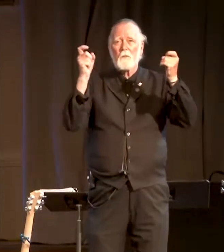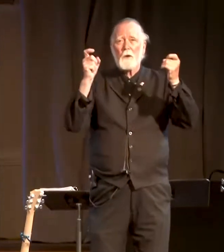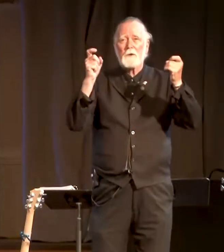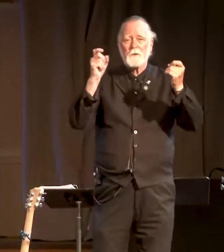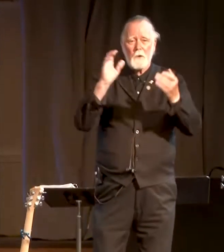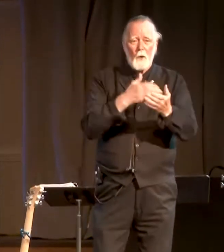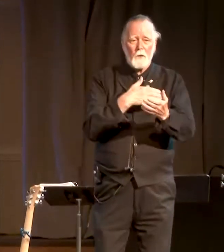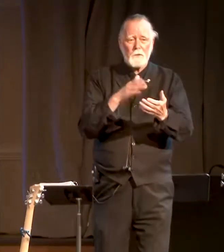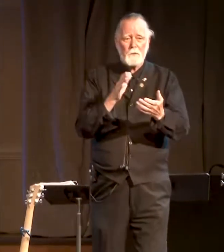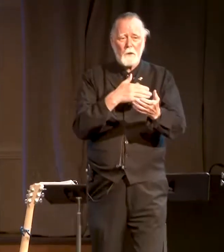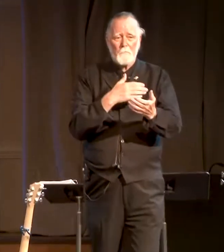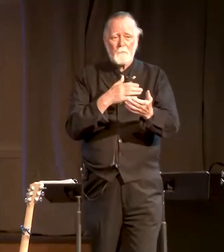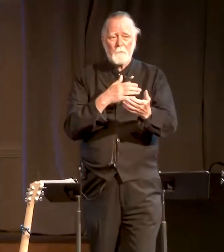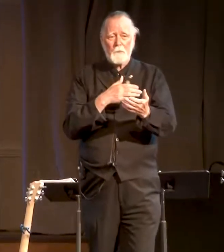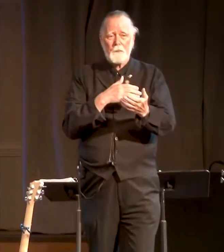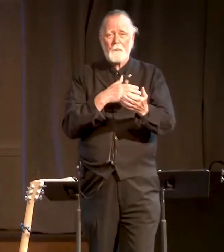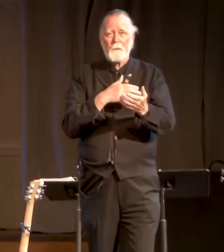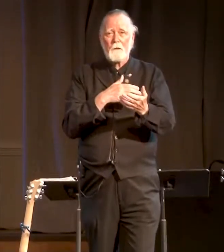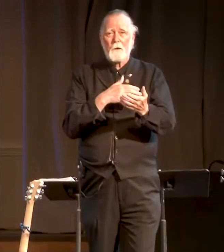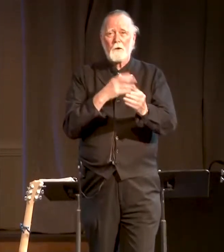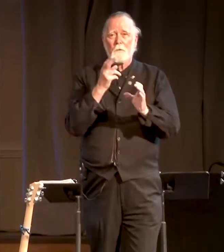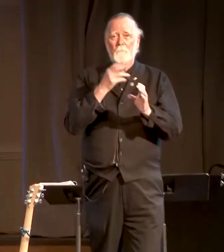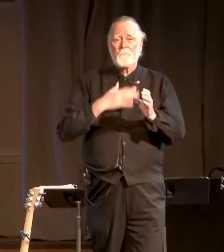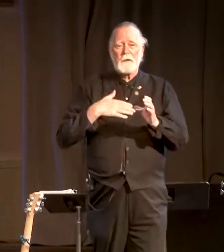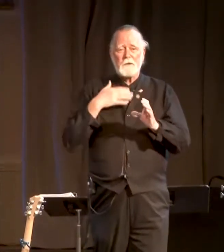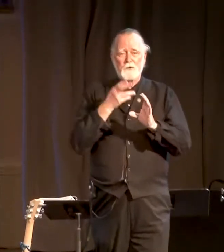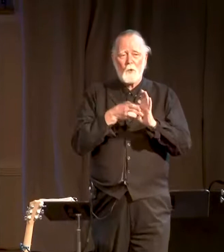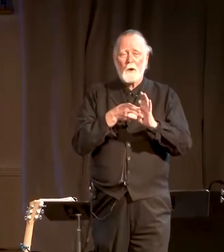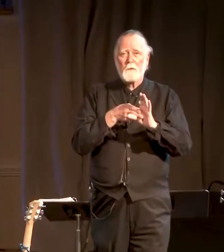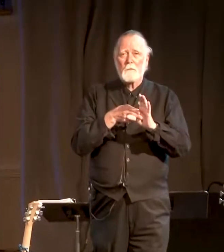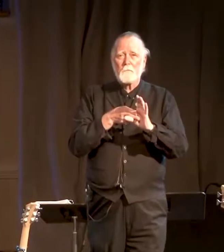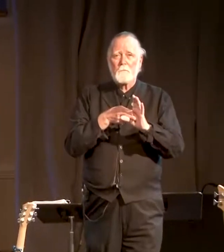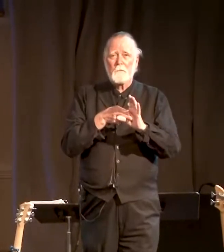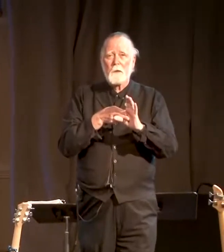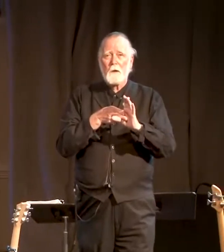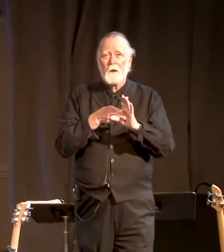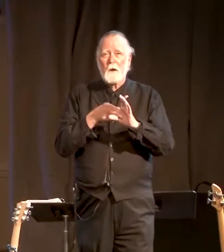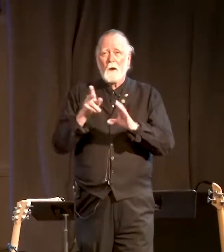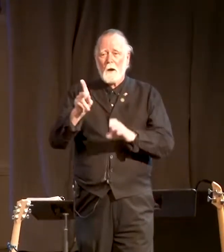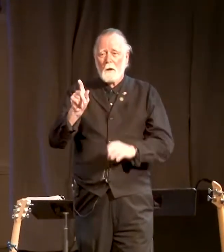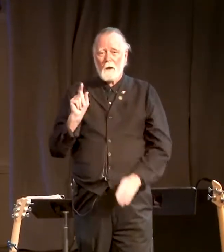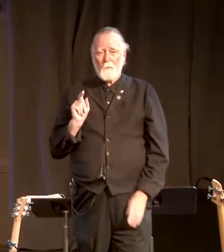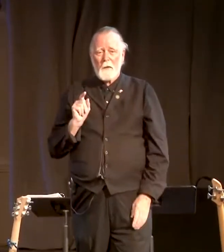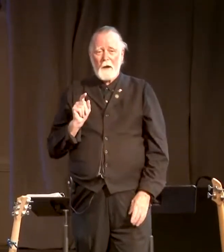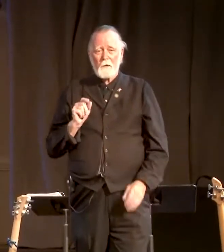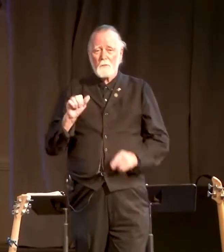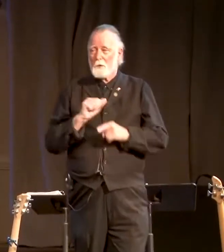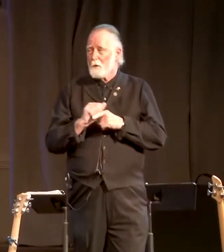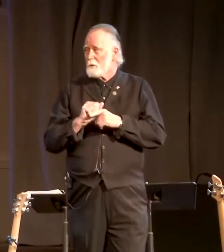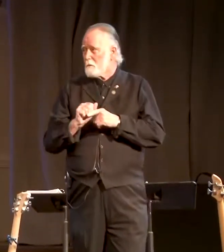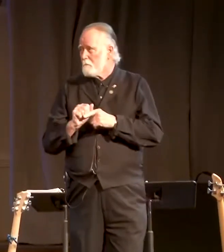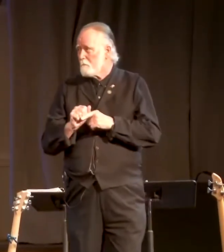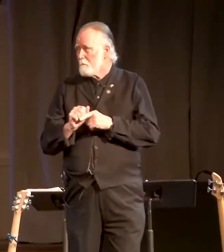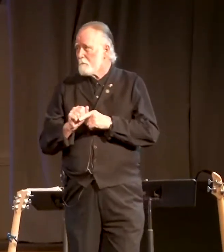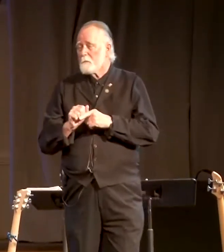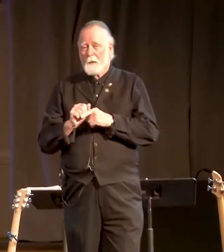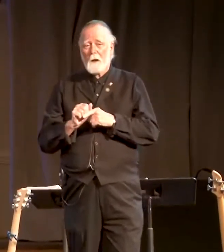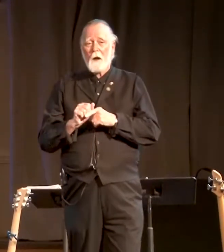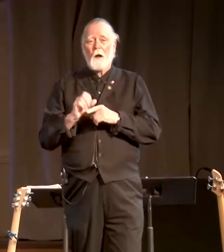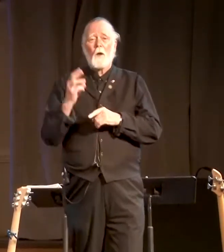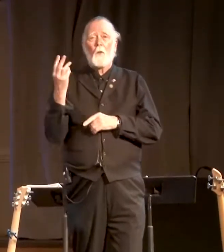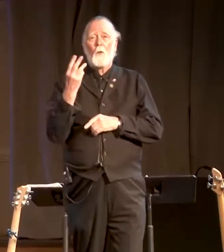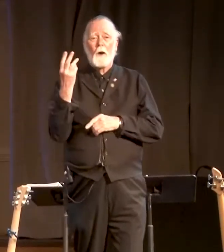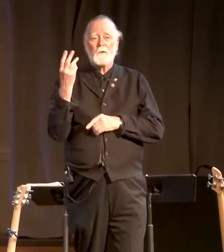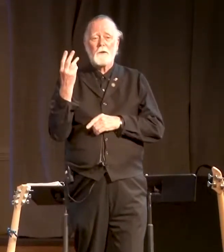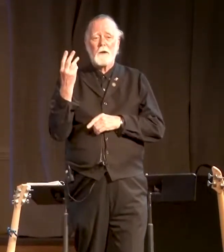Orchestra. Please consider joining for our comeback rehearsal, which will be on Wednesday,